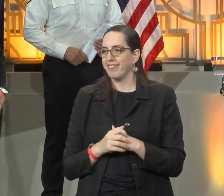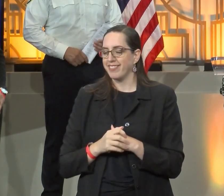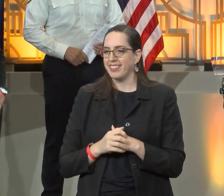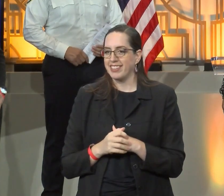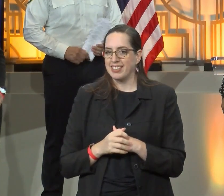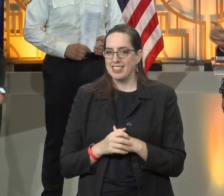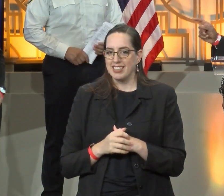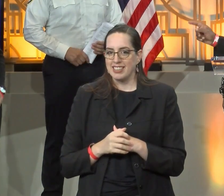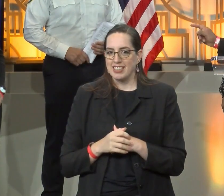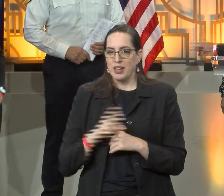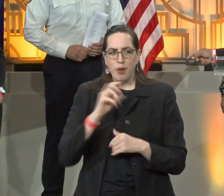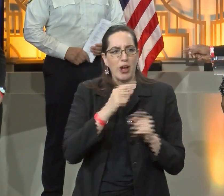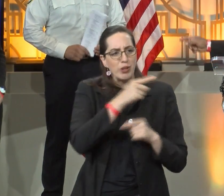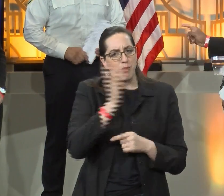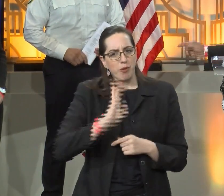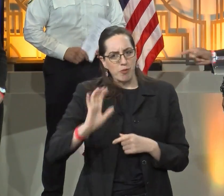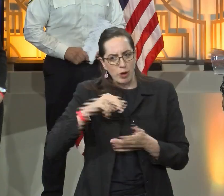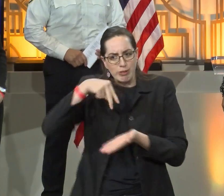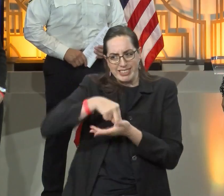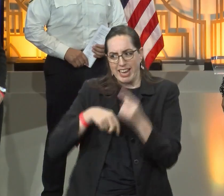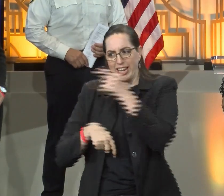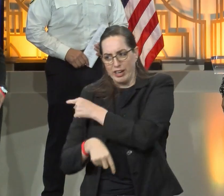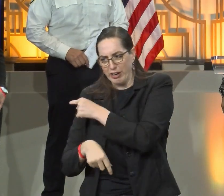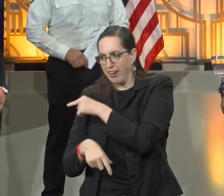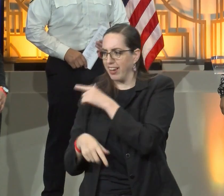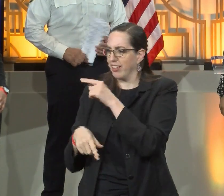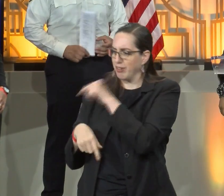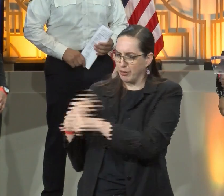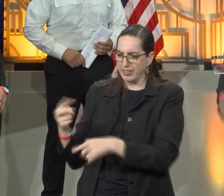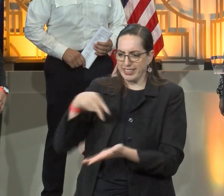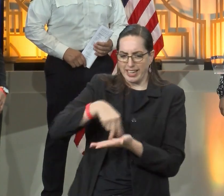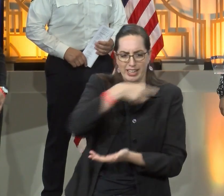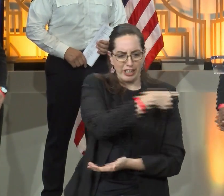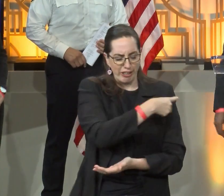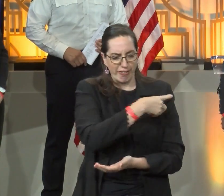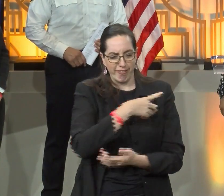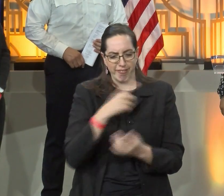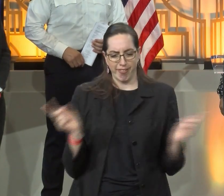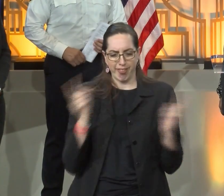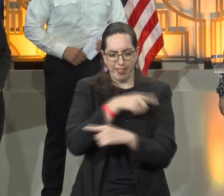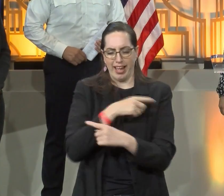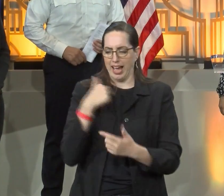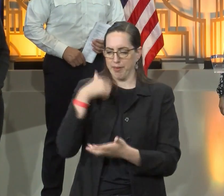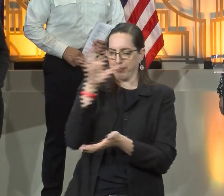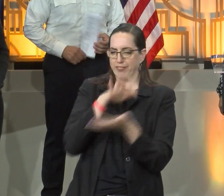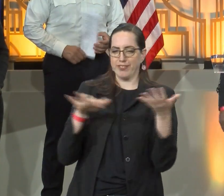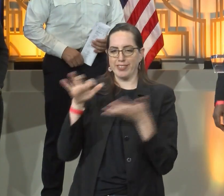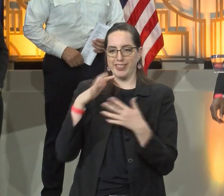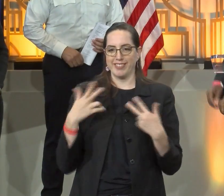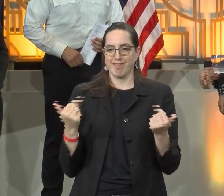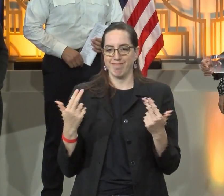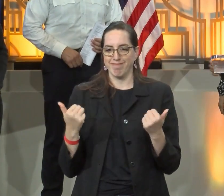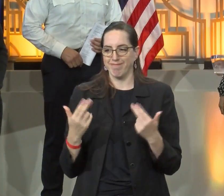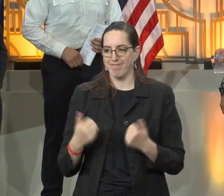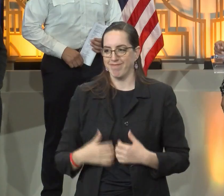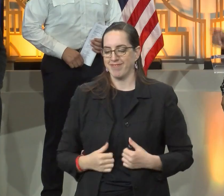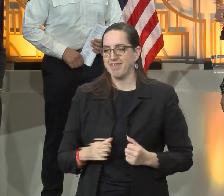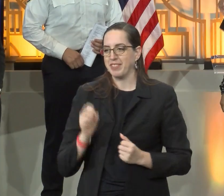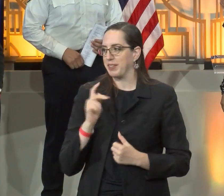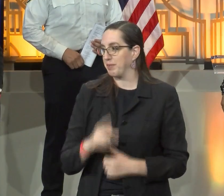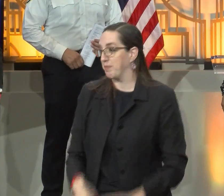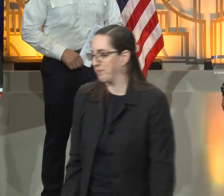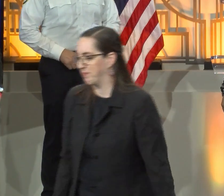Well, you used to stand over here, and you used to be over. Oh, y'all confusing me. All